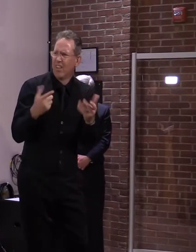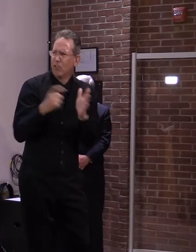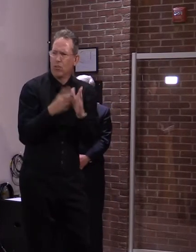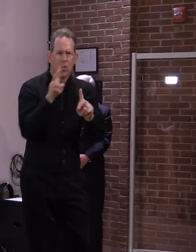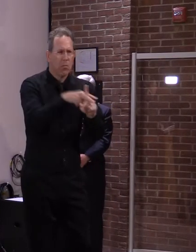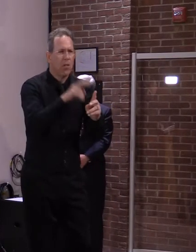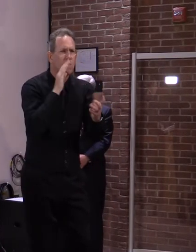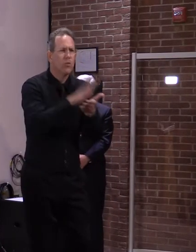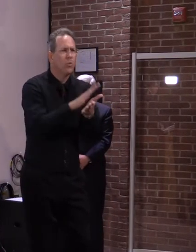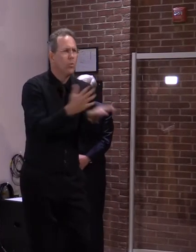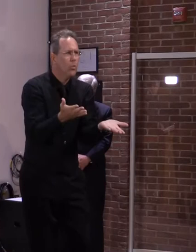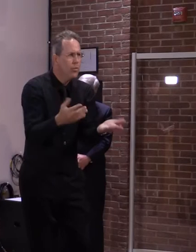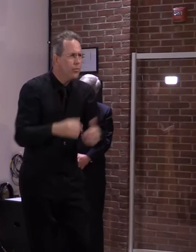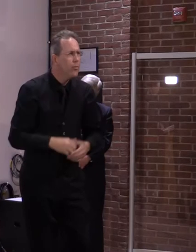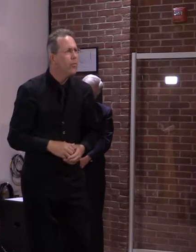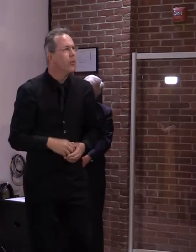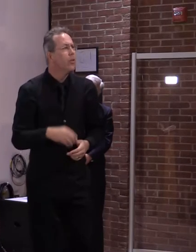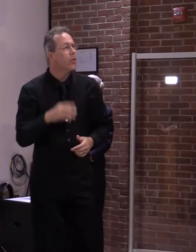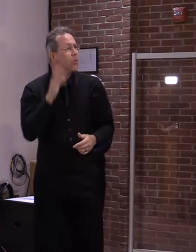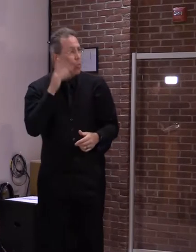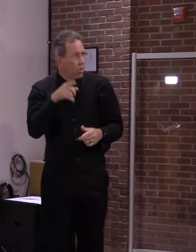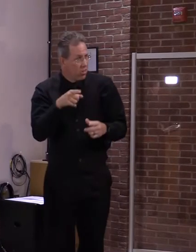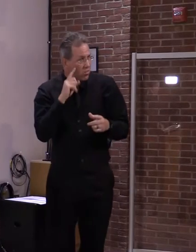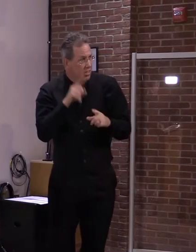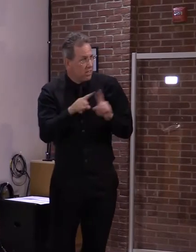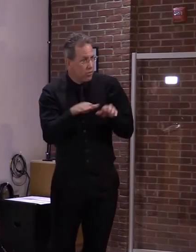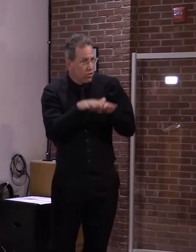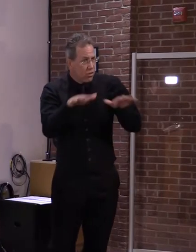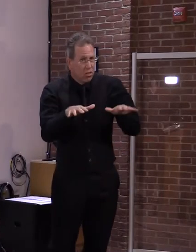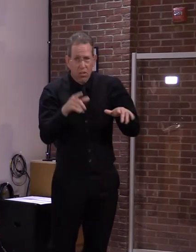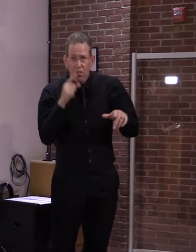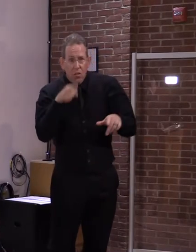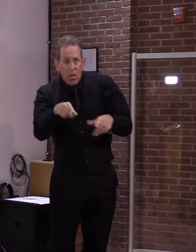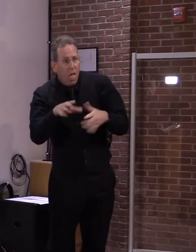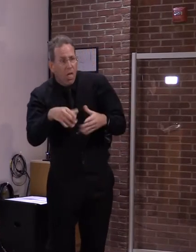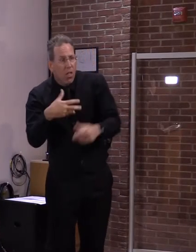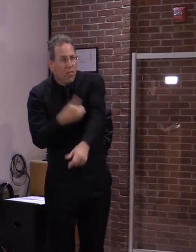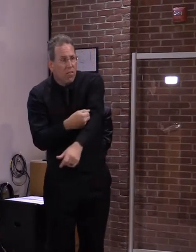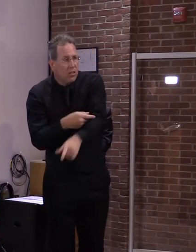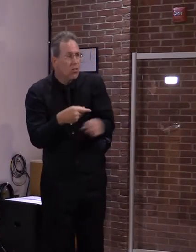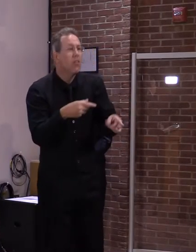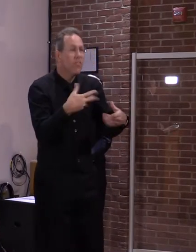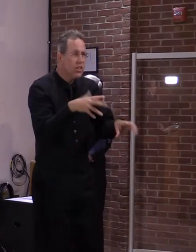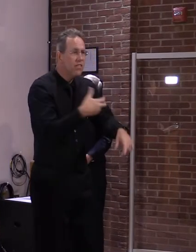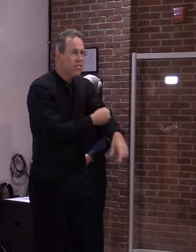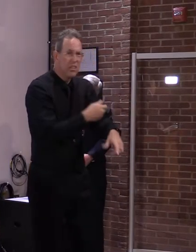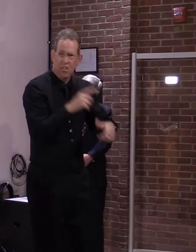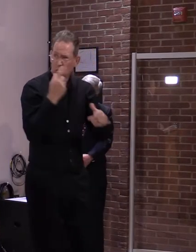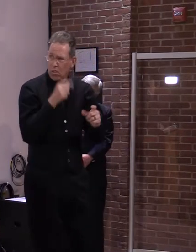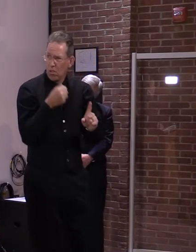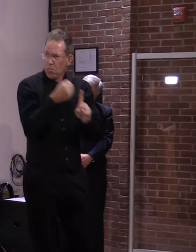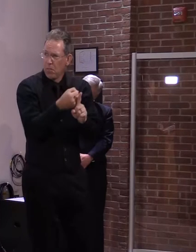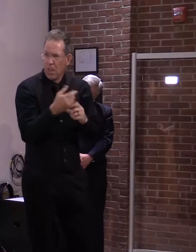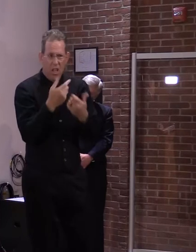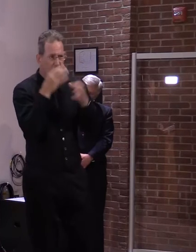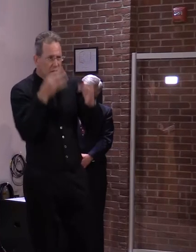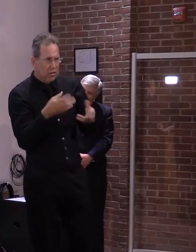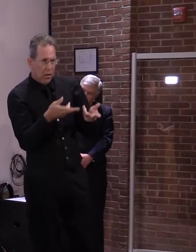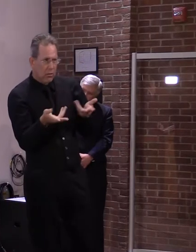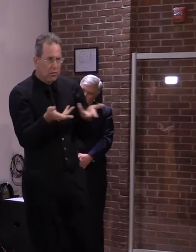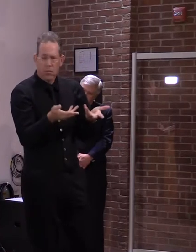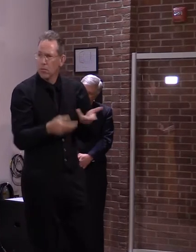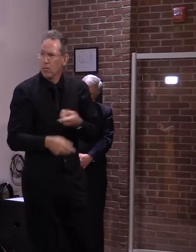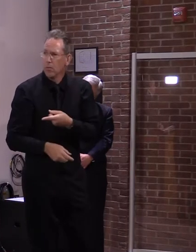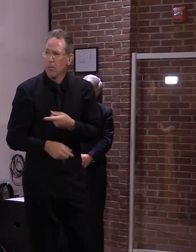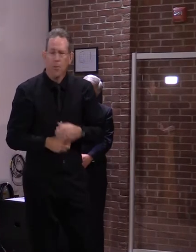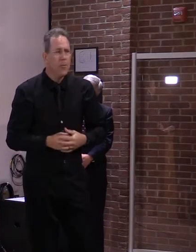either for masking or distancing or anything? Got it. We don't currently have plans to require vaccination. Maybe